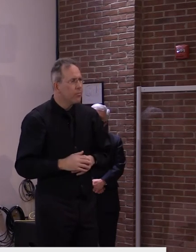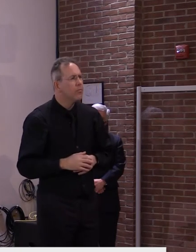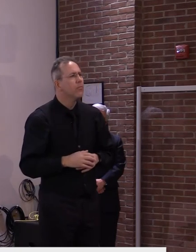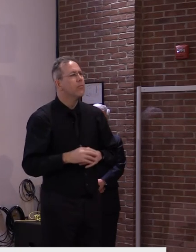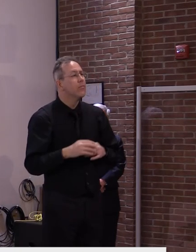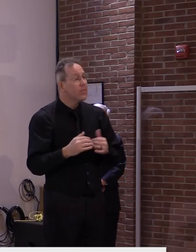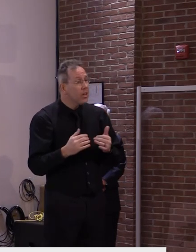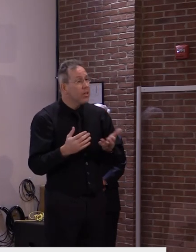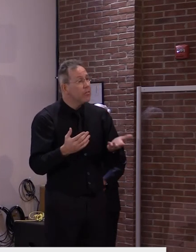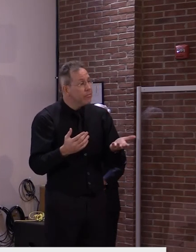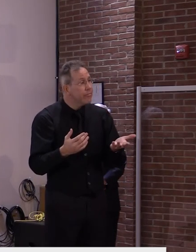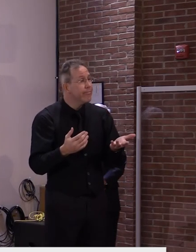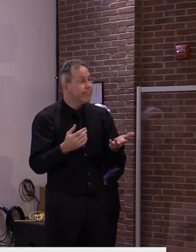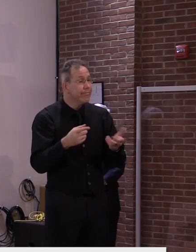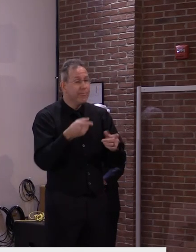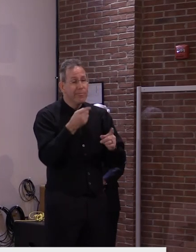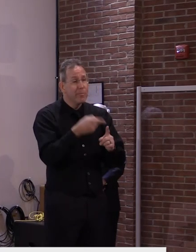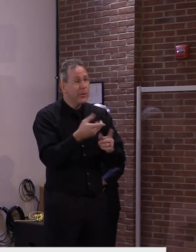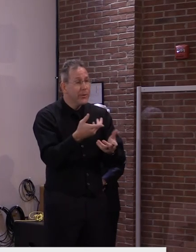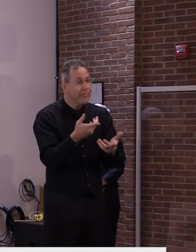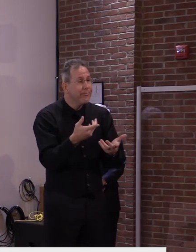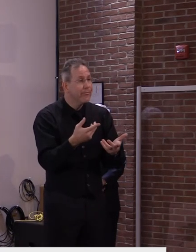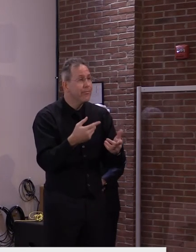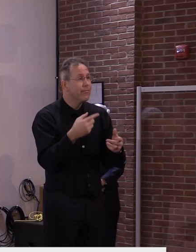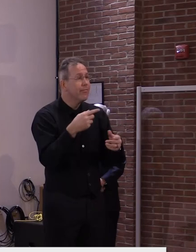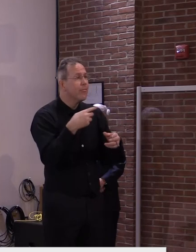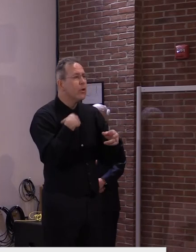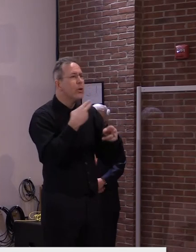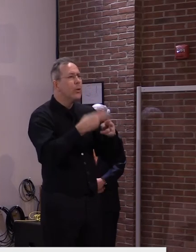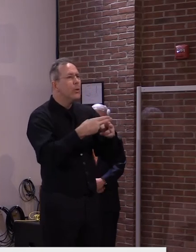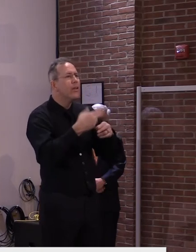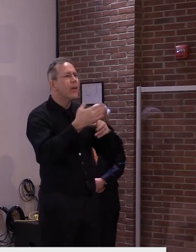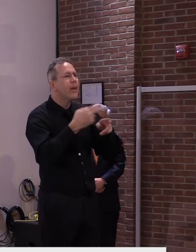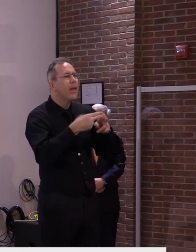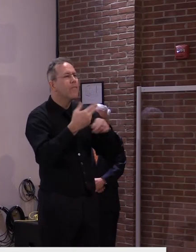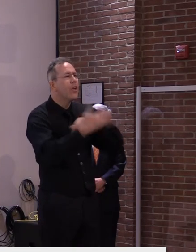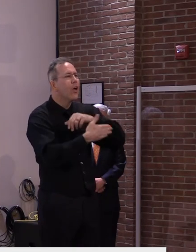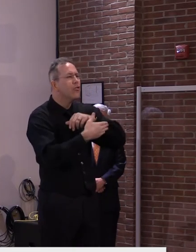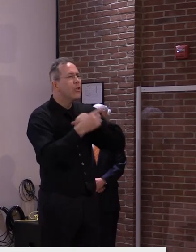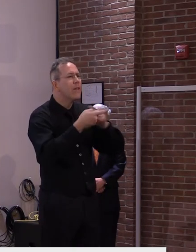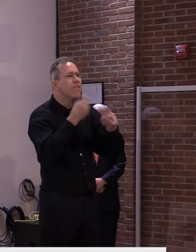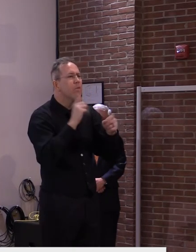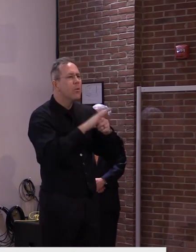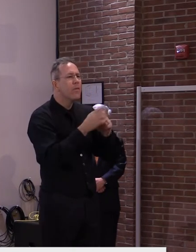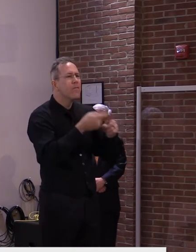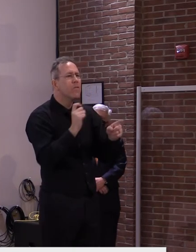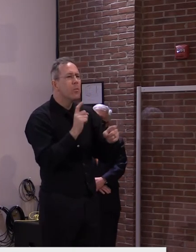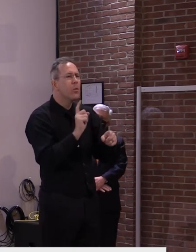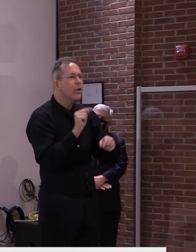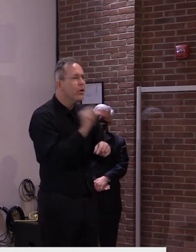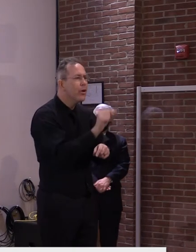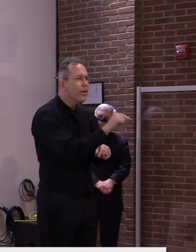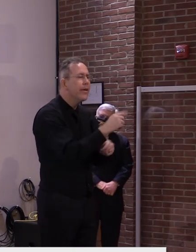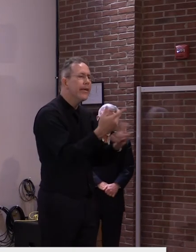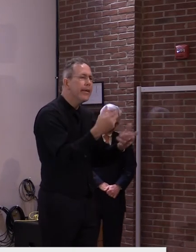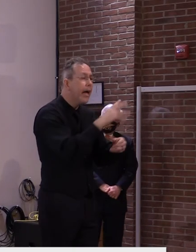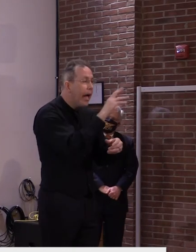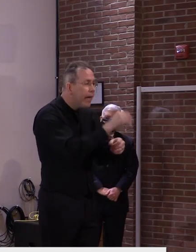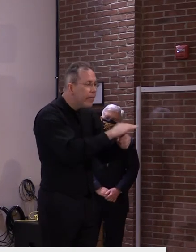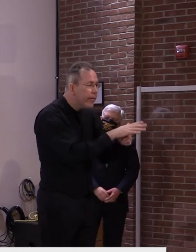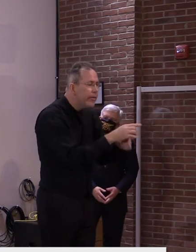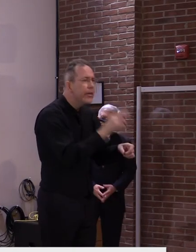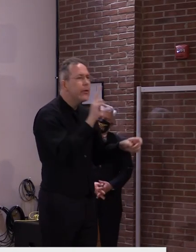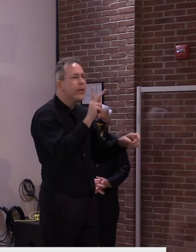raise, I think we should think about that the variants, now that they're being identified, do come from parts